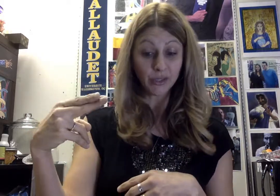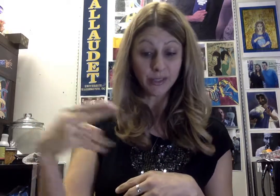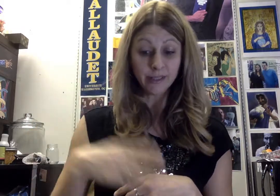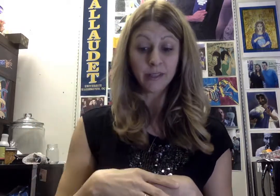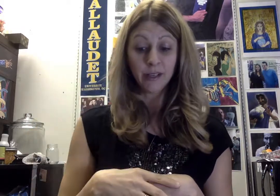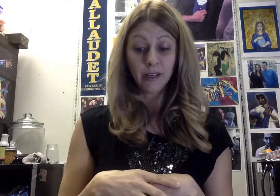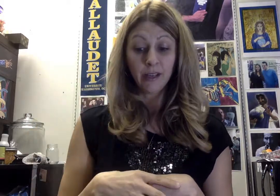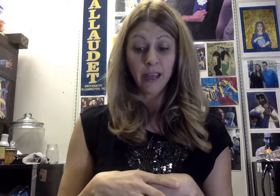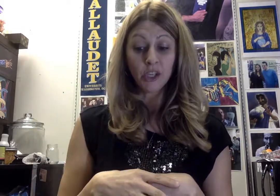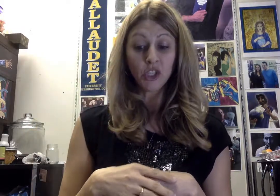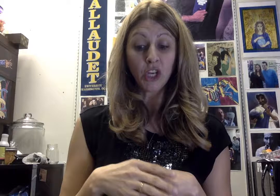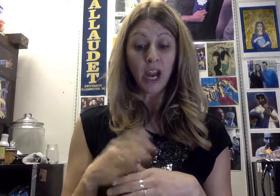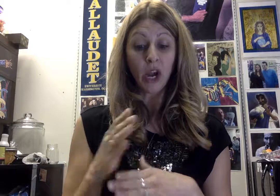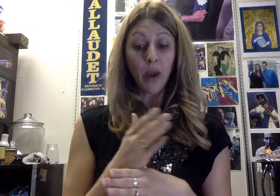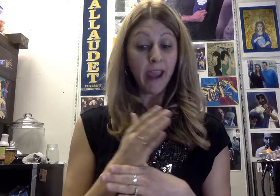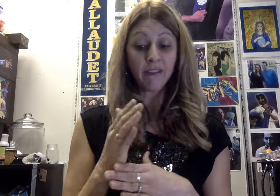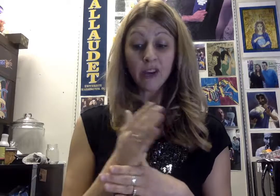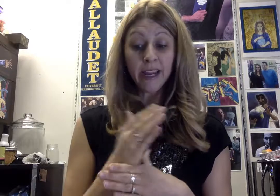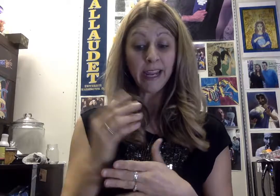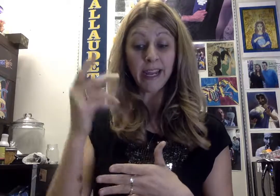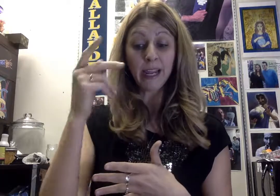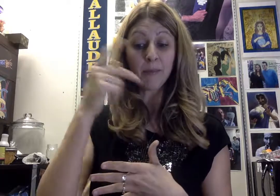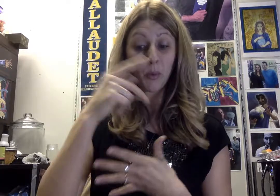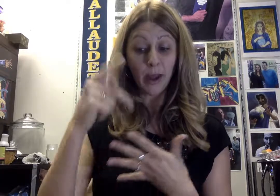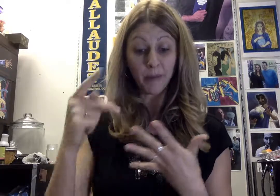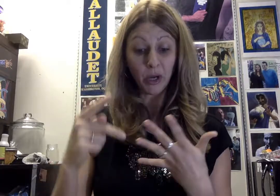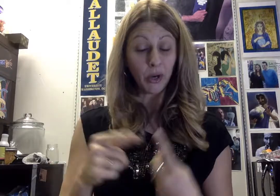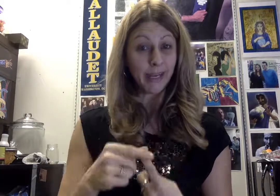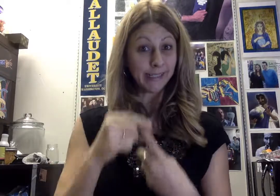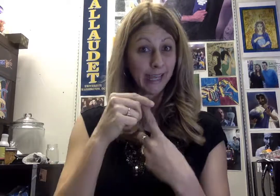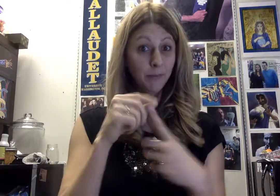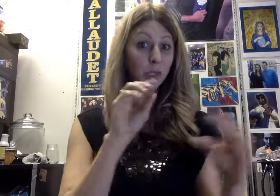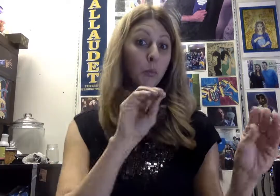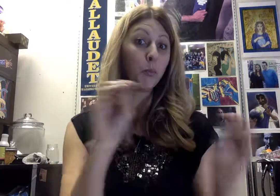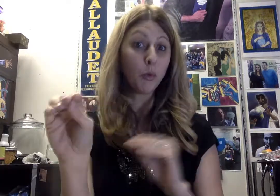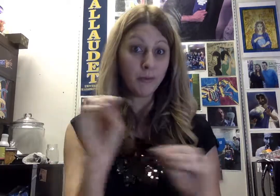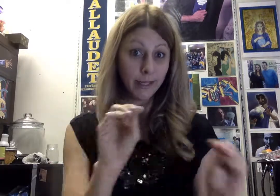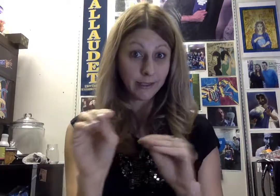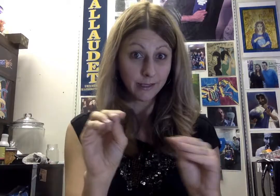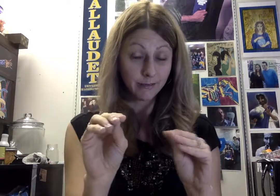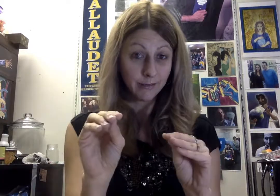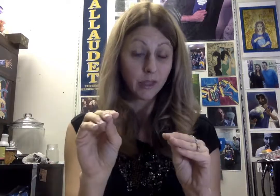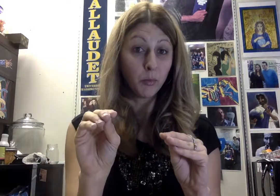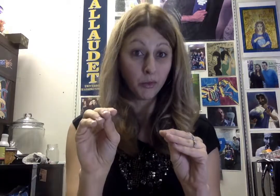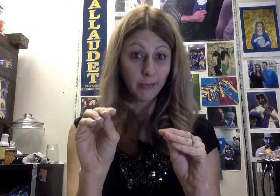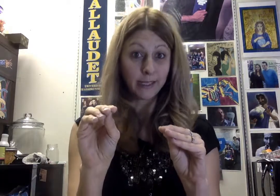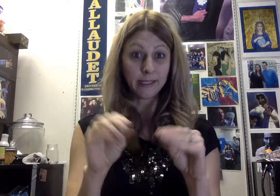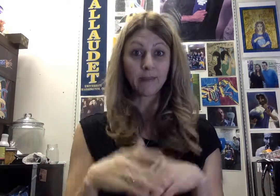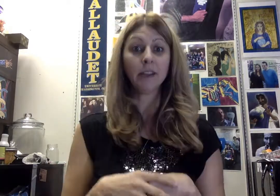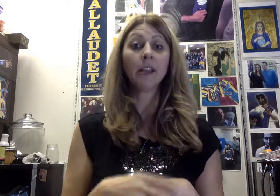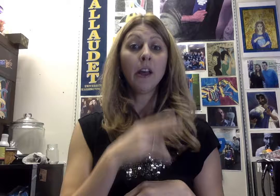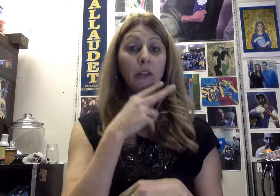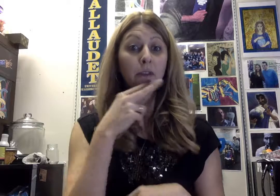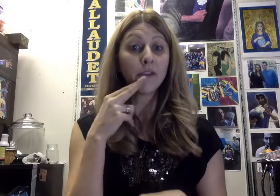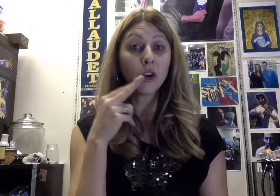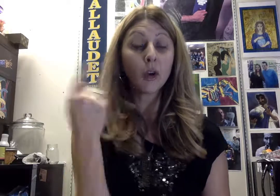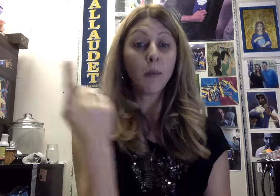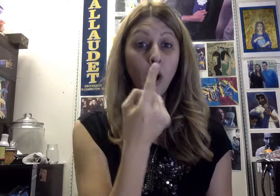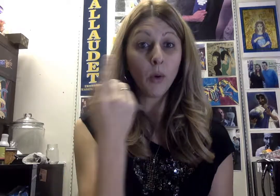scissors, share every parameter except movement. The movement is different. The verb